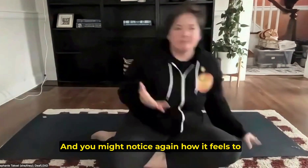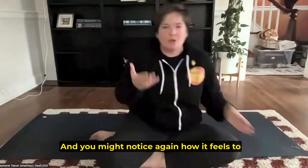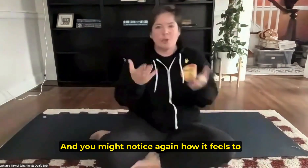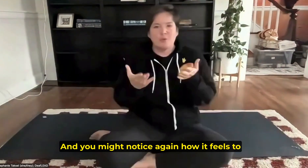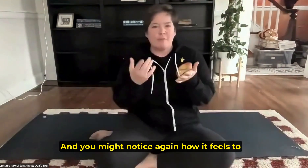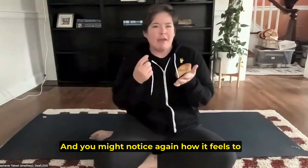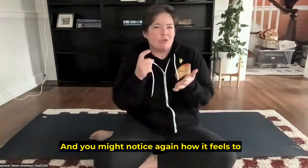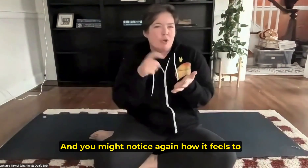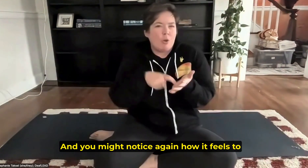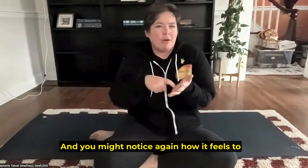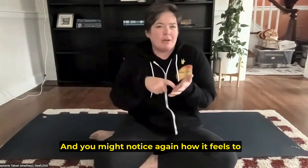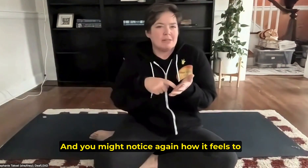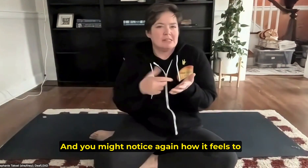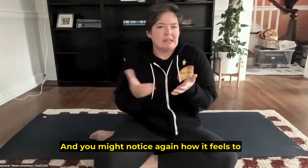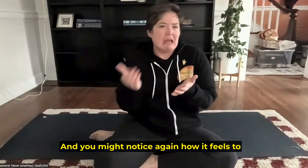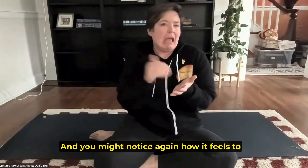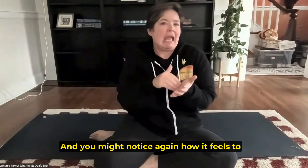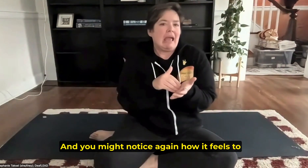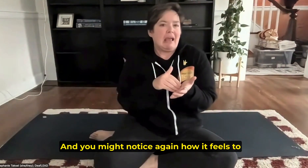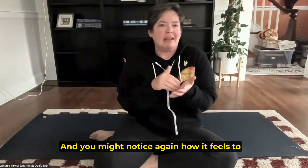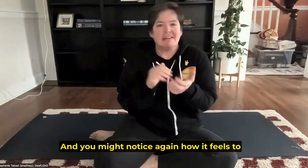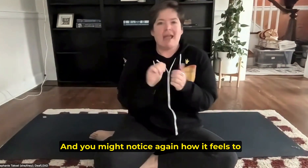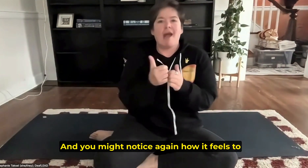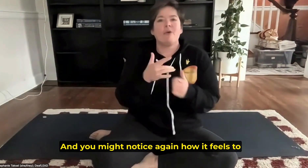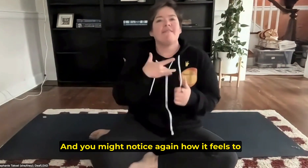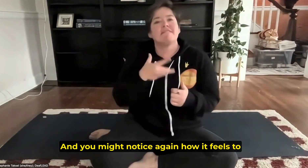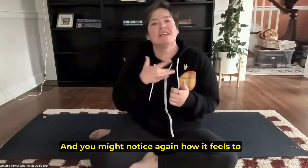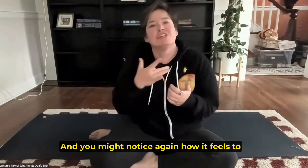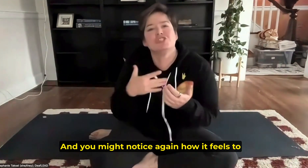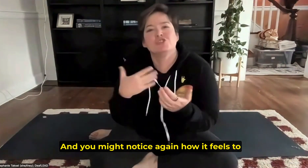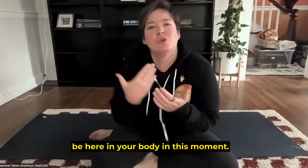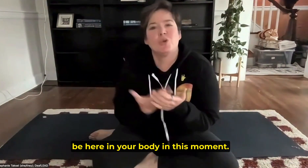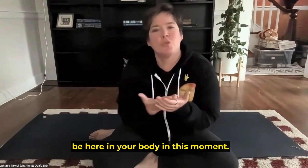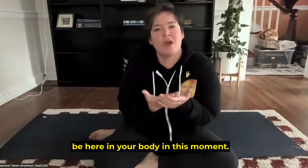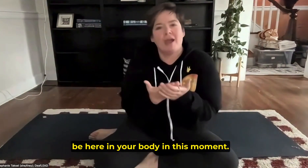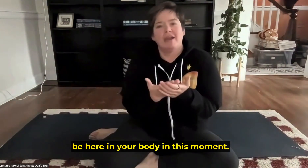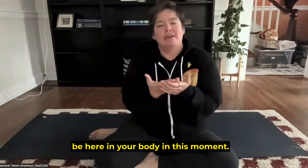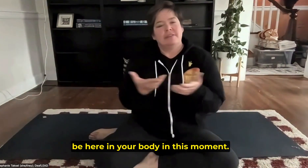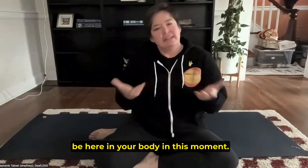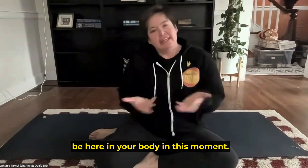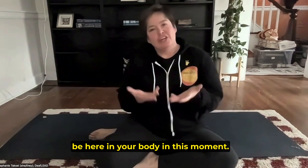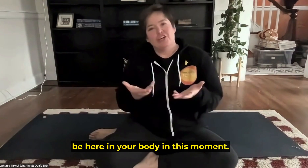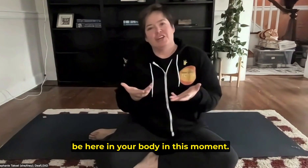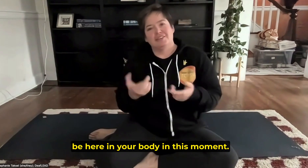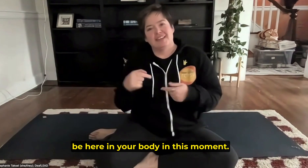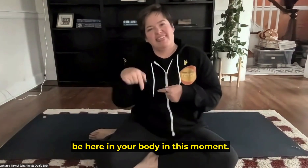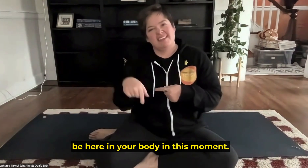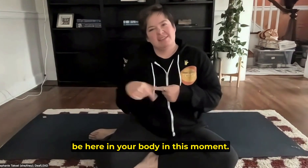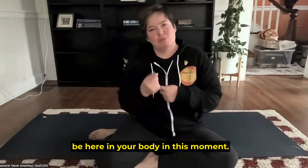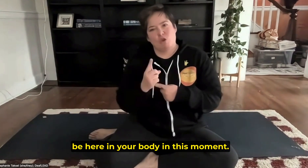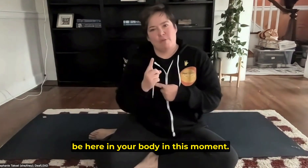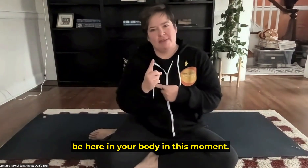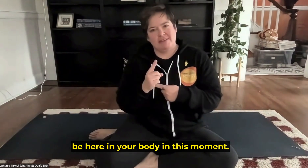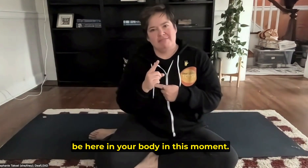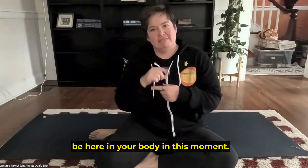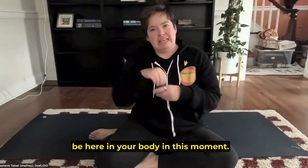And you might notice again how it feels to be here in your body in this